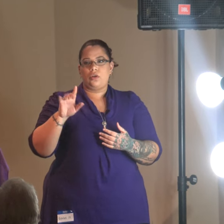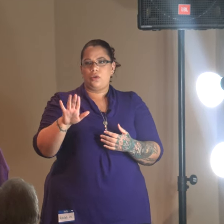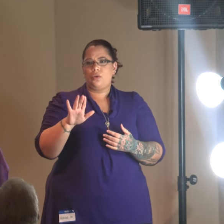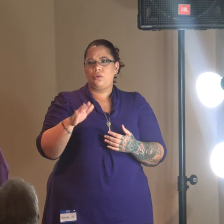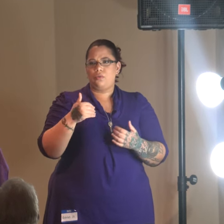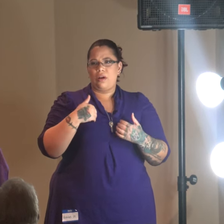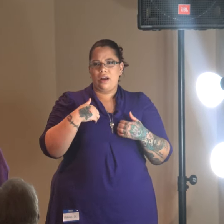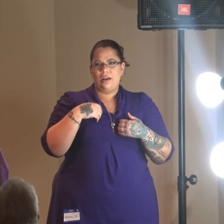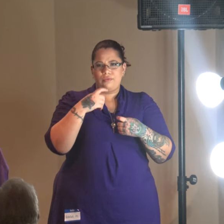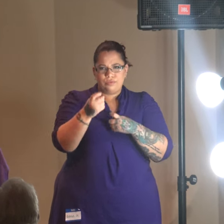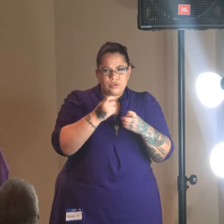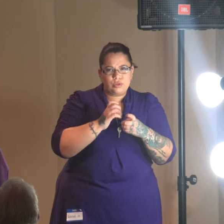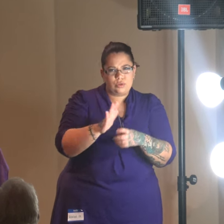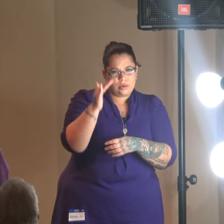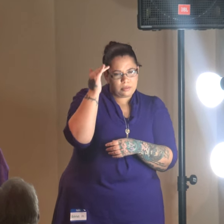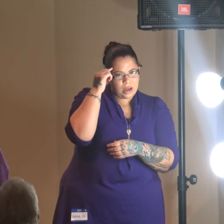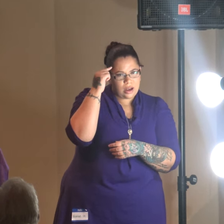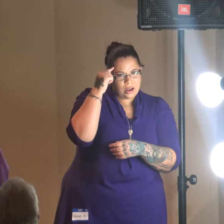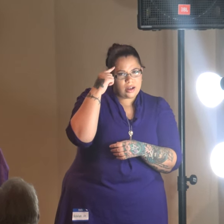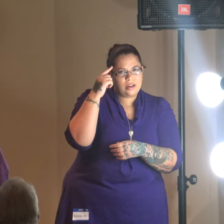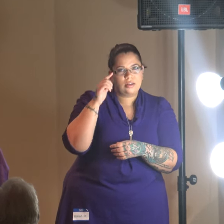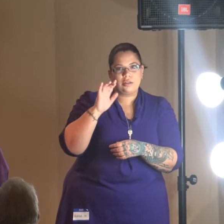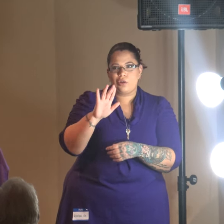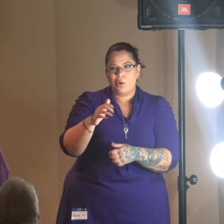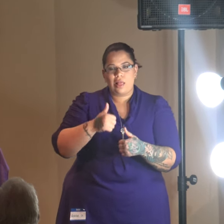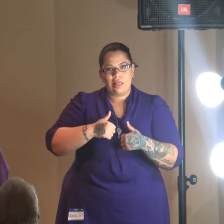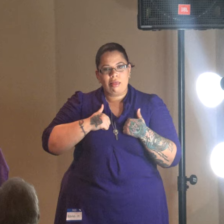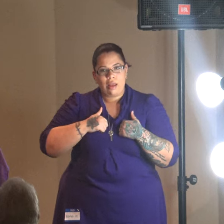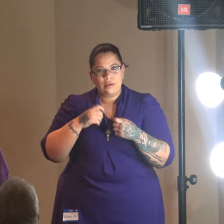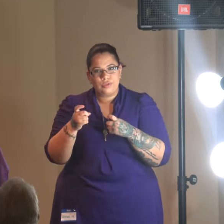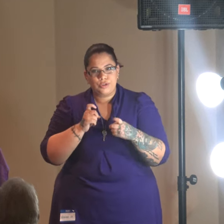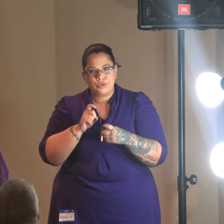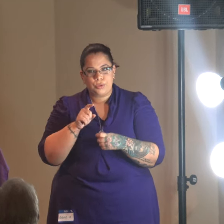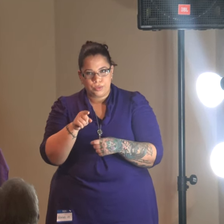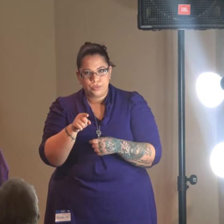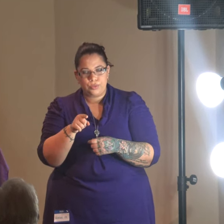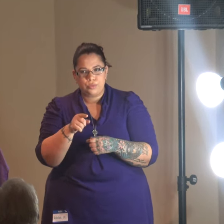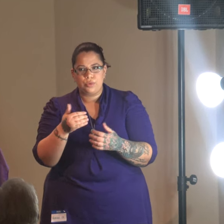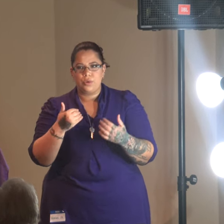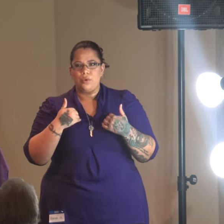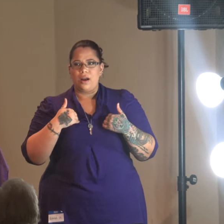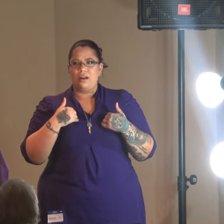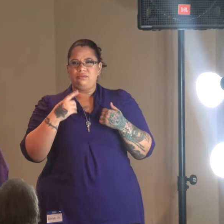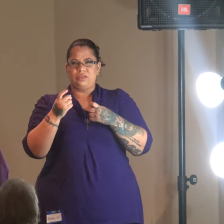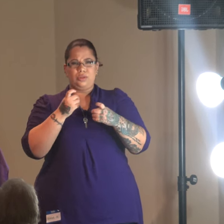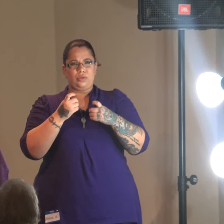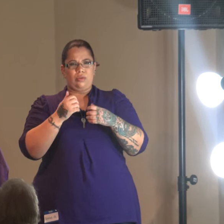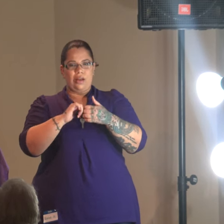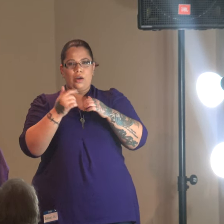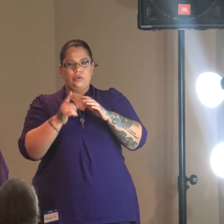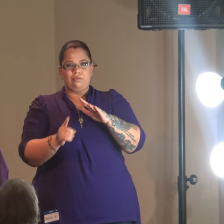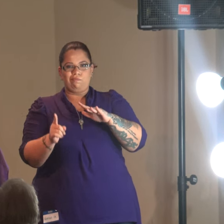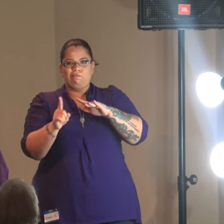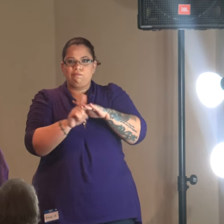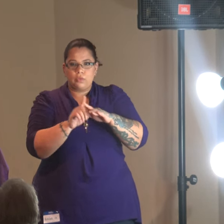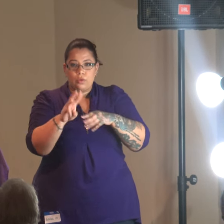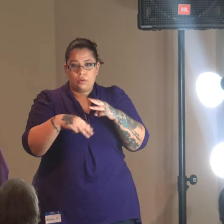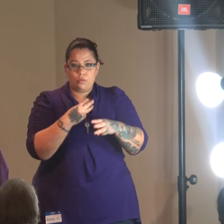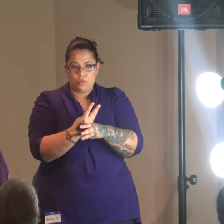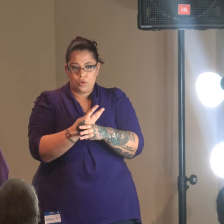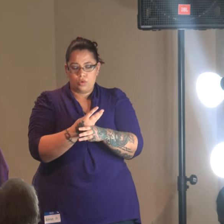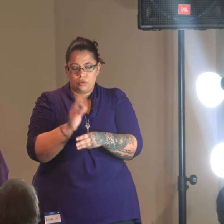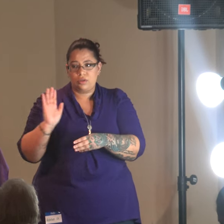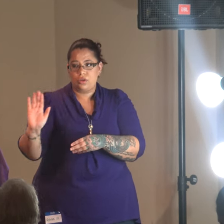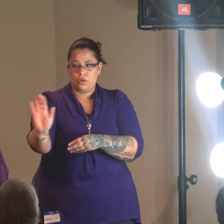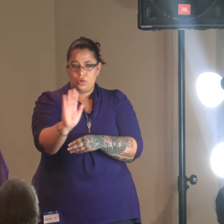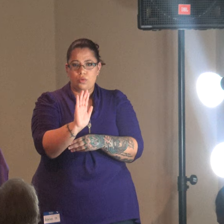over your mind. You have dominion and control over your life. You have dominion and control over how you show up. It is absolutely yours.